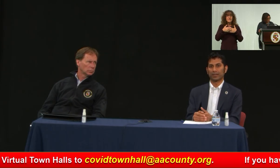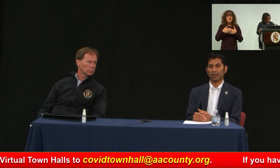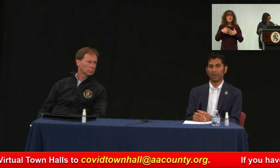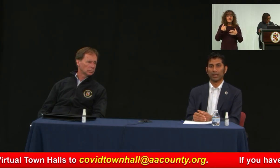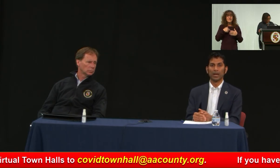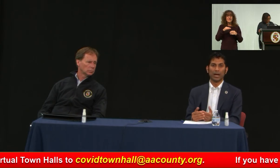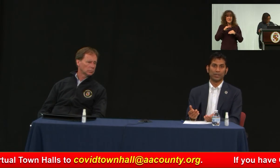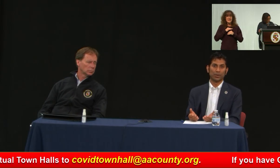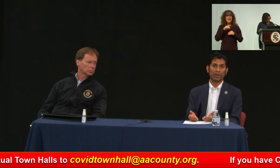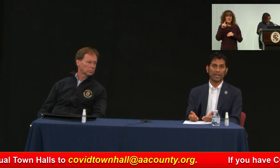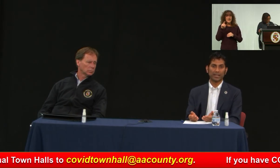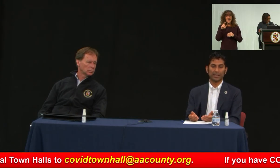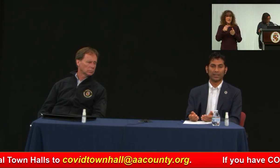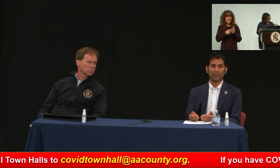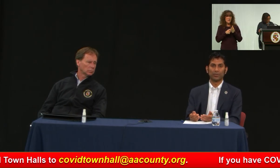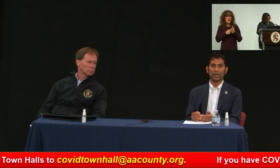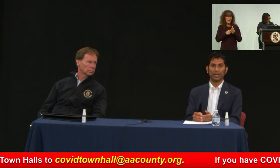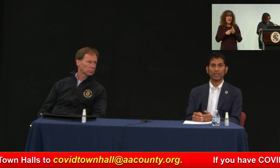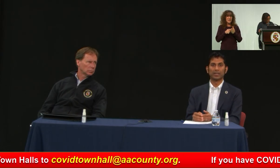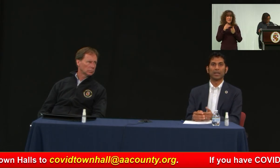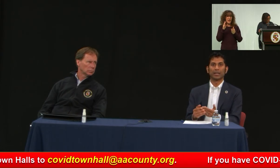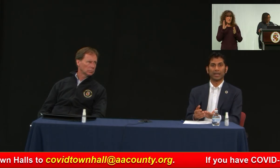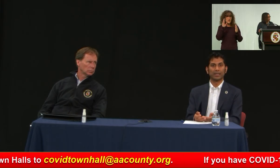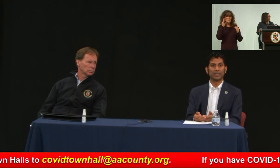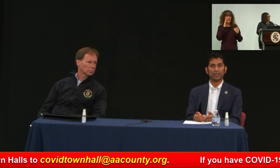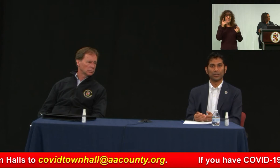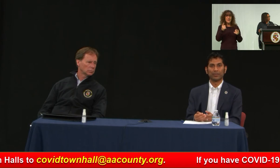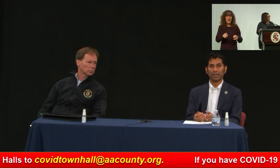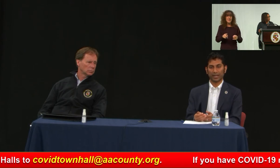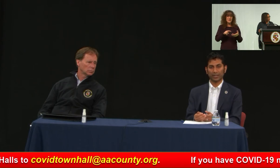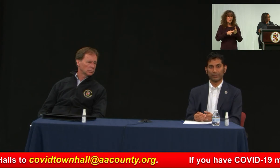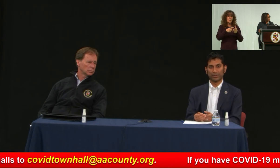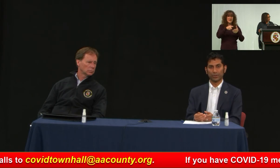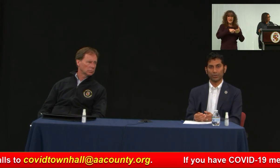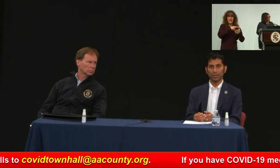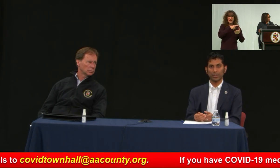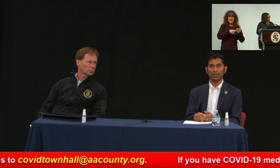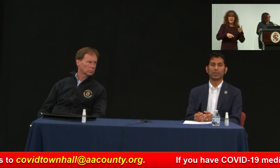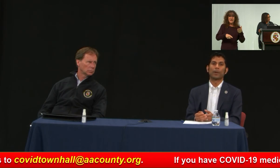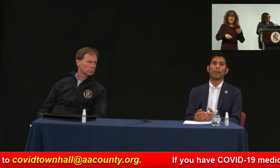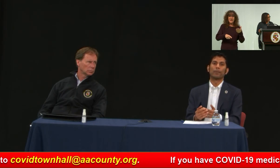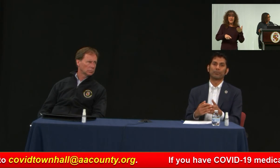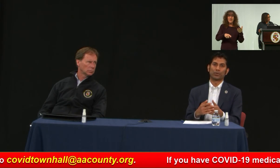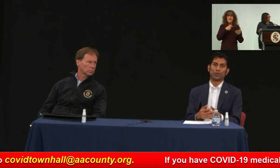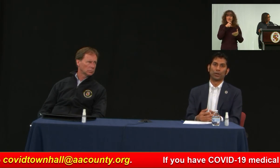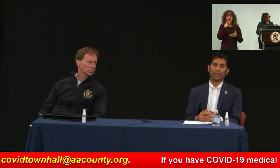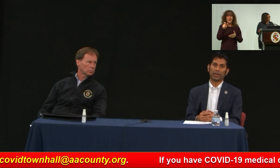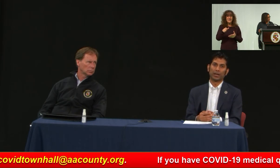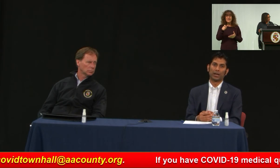demand that is coming. And so what that's led to is cancellation of elective surgeries,